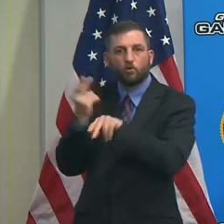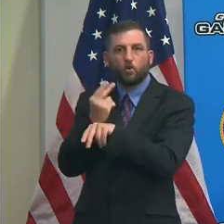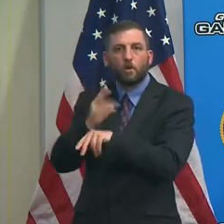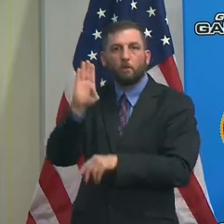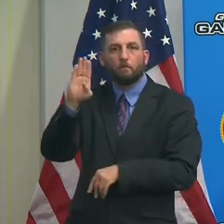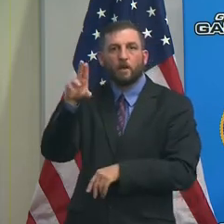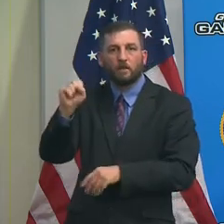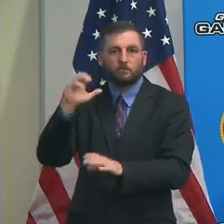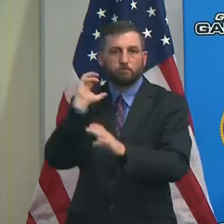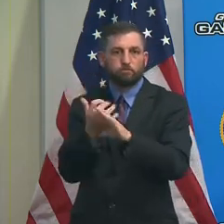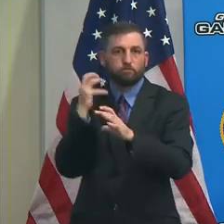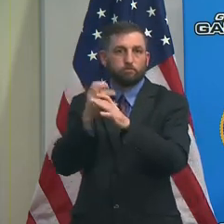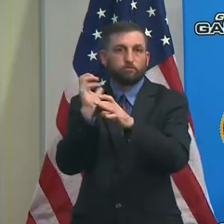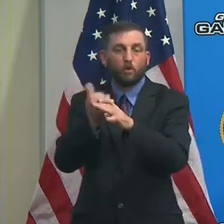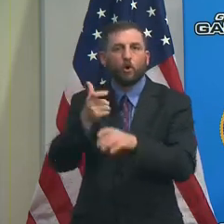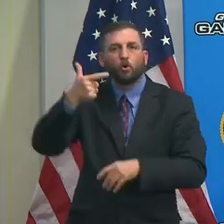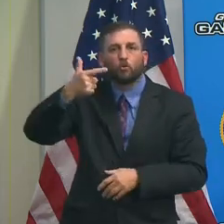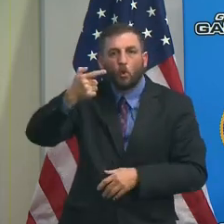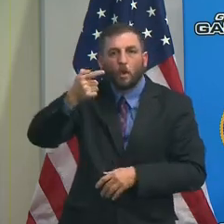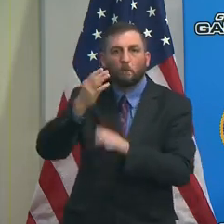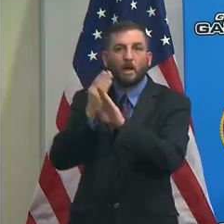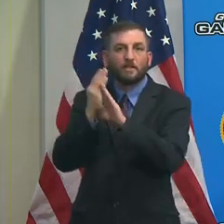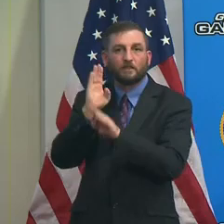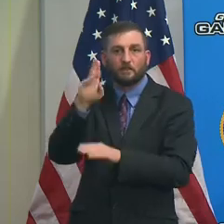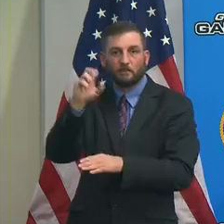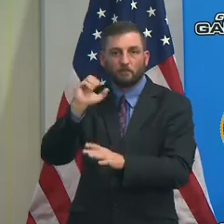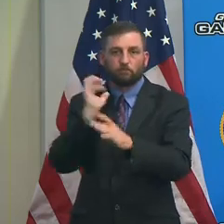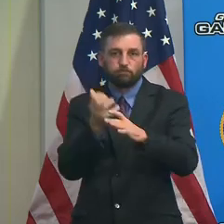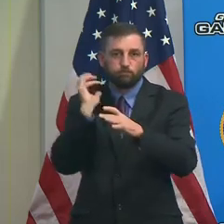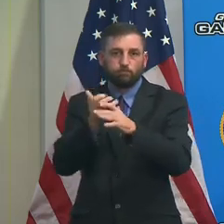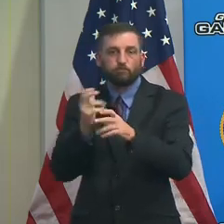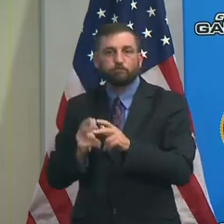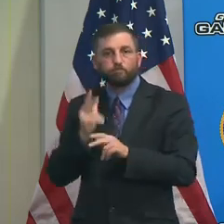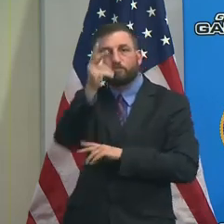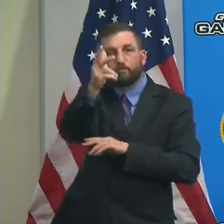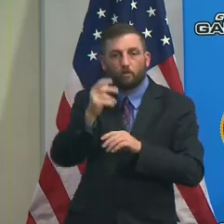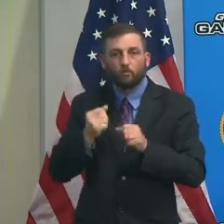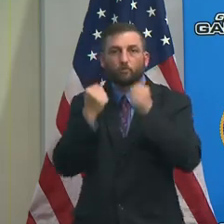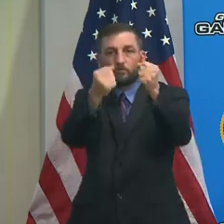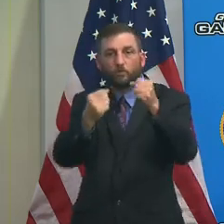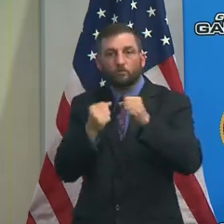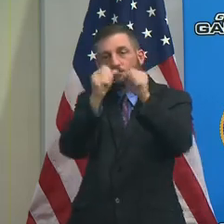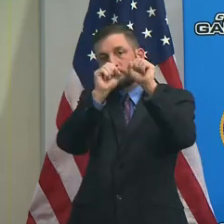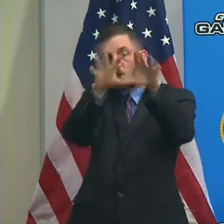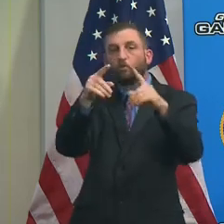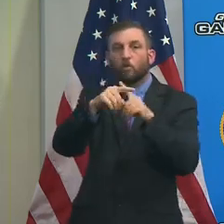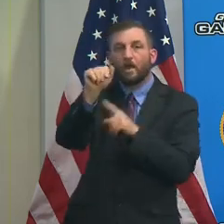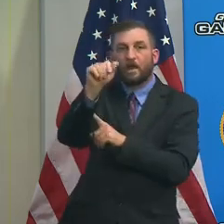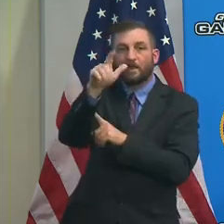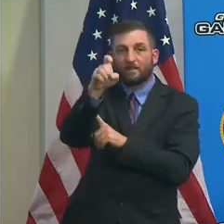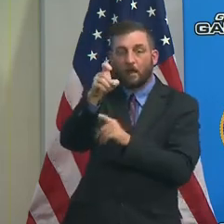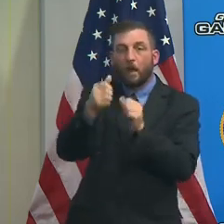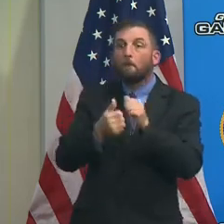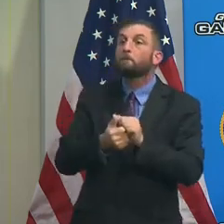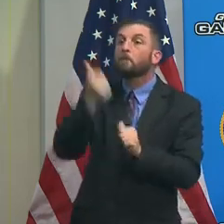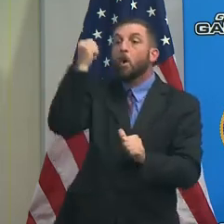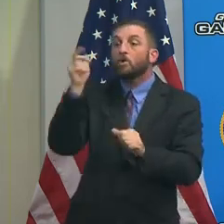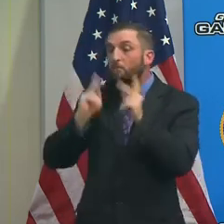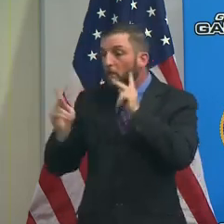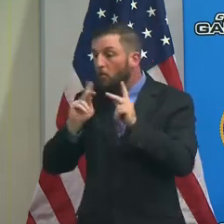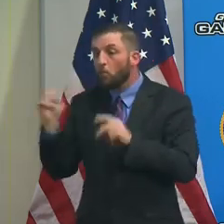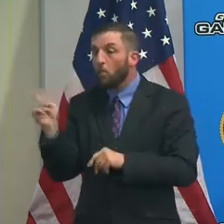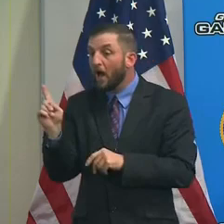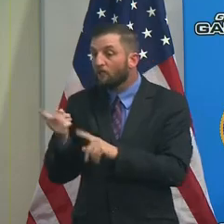fact, 21 busloads, to Alexandria last evening. Most of those individuals were from Calcasieu Parish.